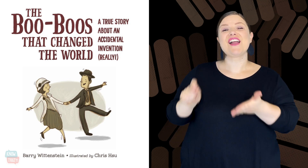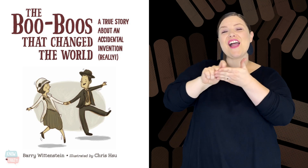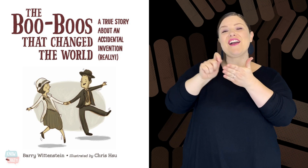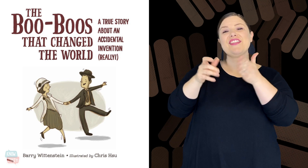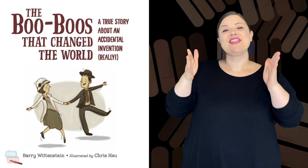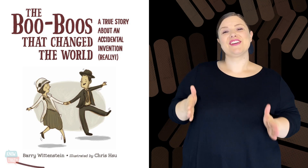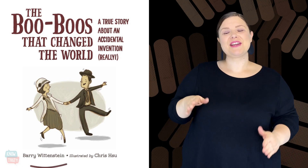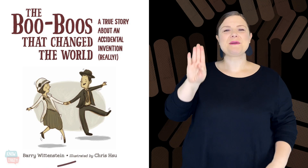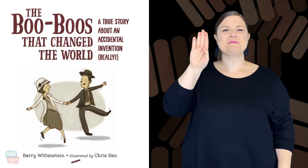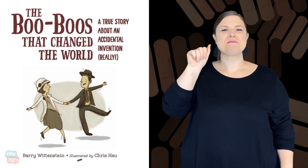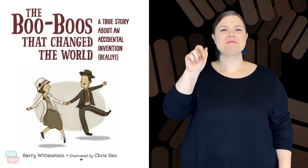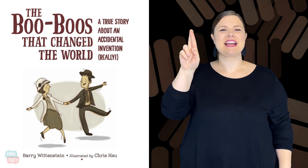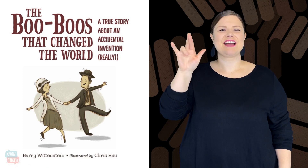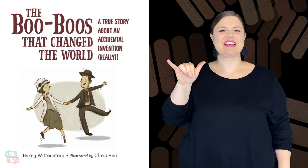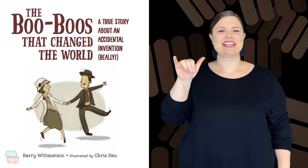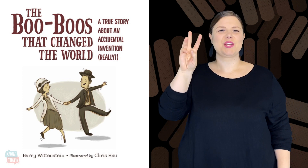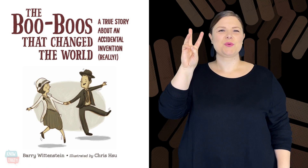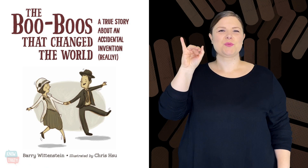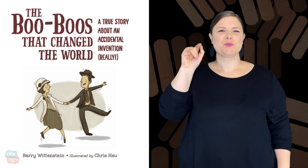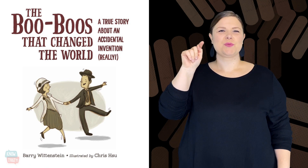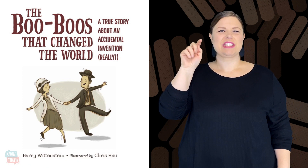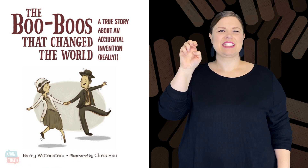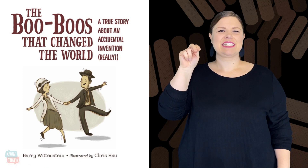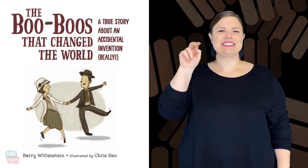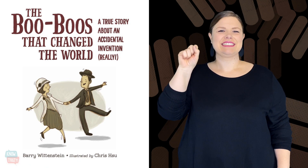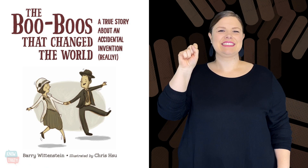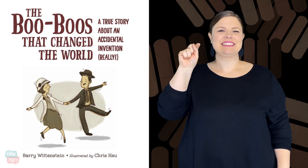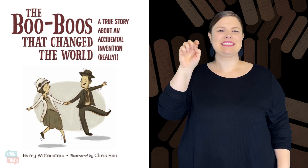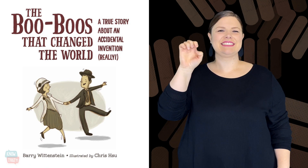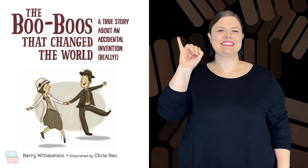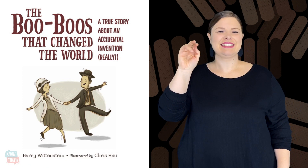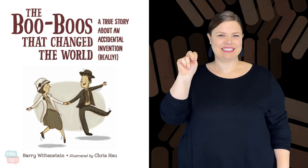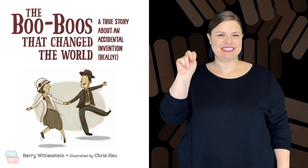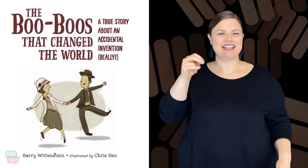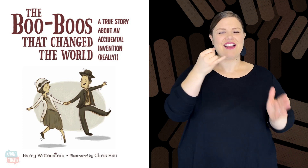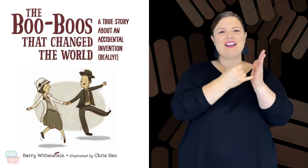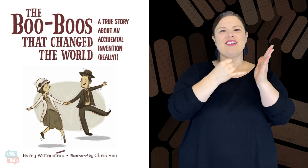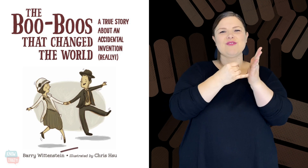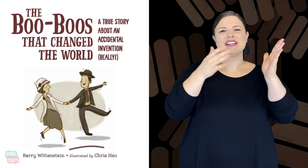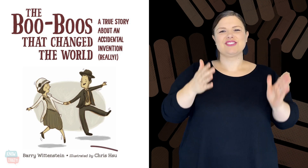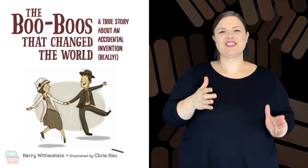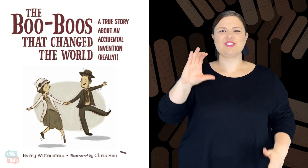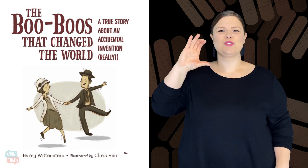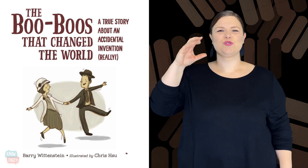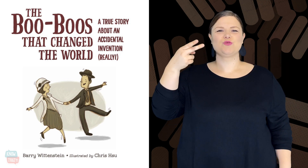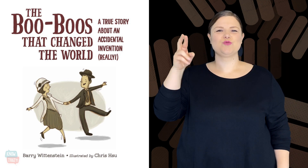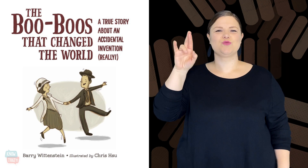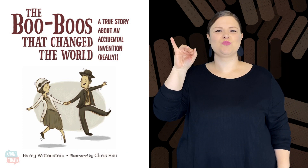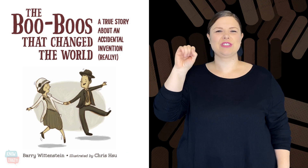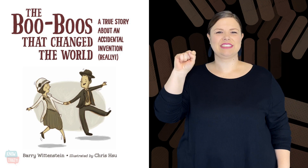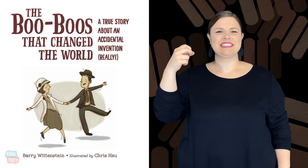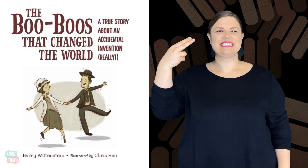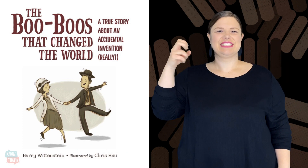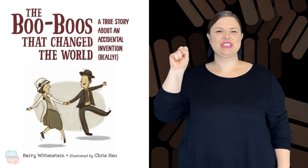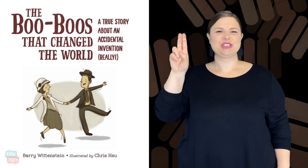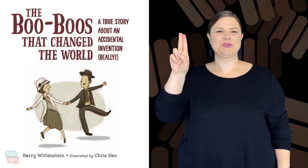Barry Wittenstein and illustrated by Chris Sue.